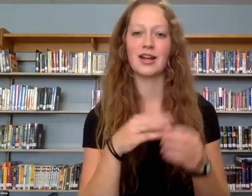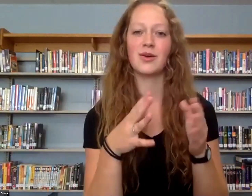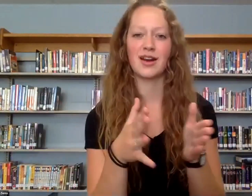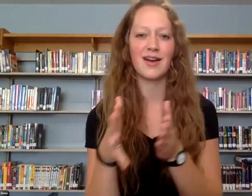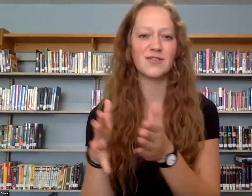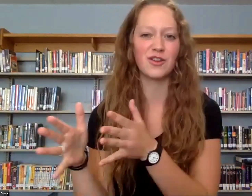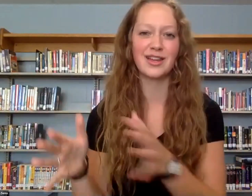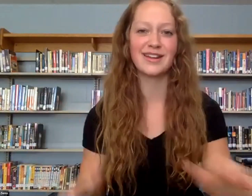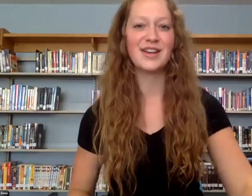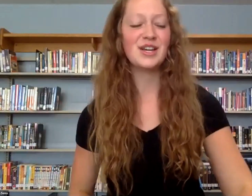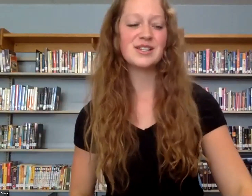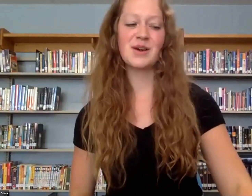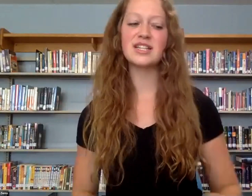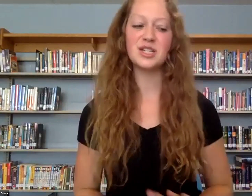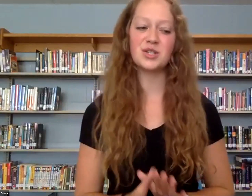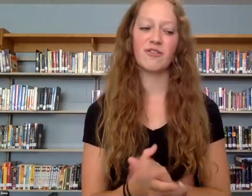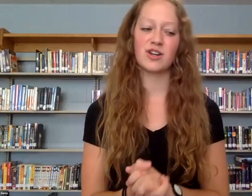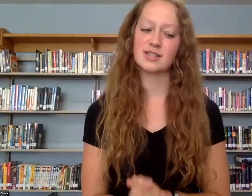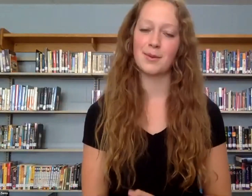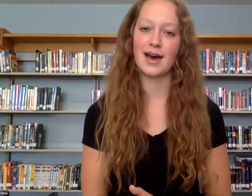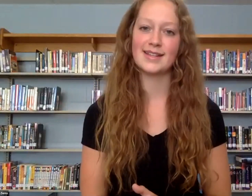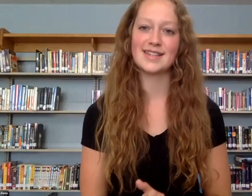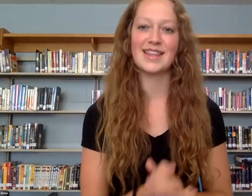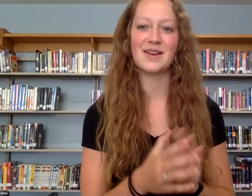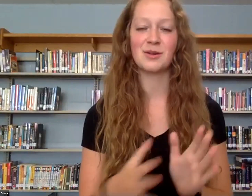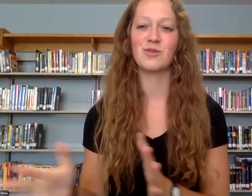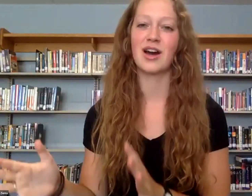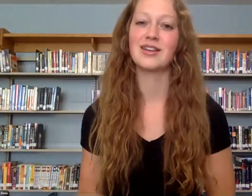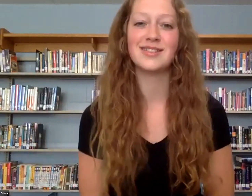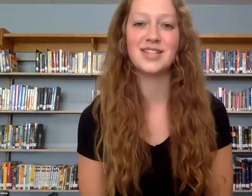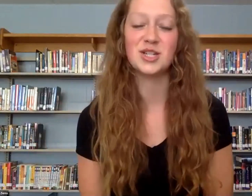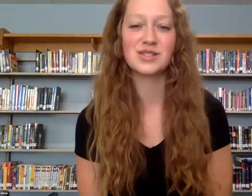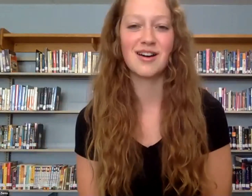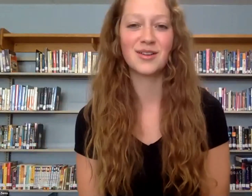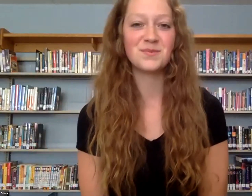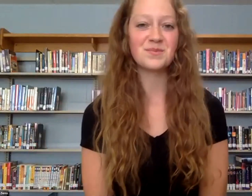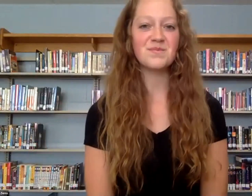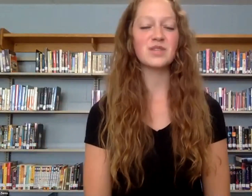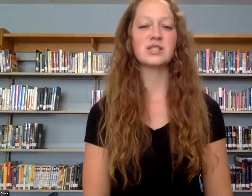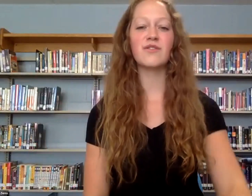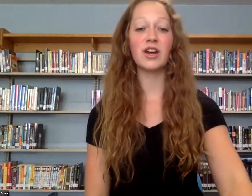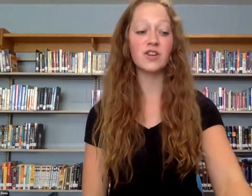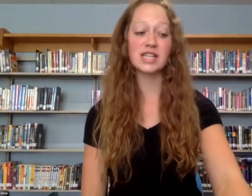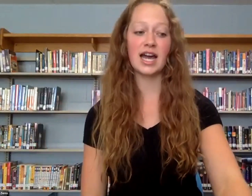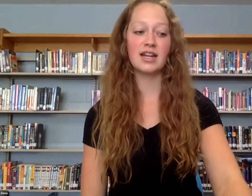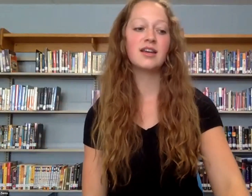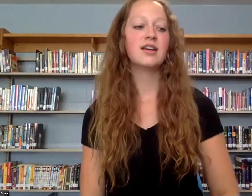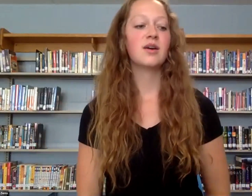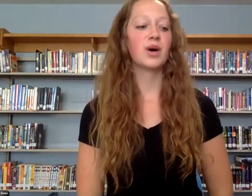you kind of have to fill in. So I'm going to teach you the first couple lines and then I'm going to move on and teach you a song. So the very first line was